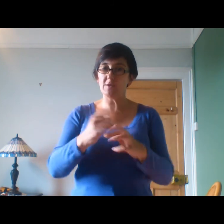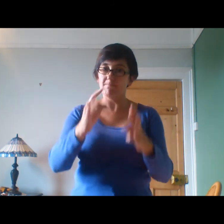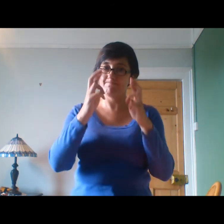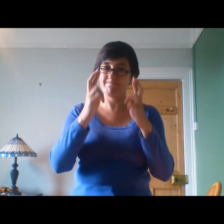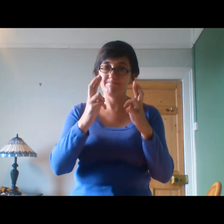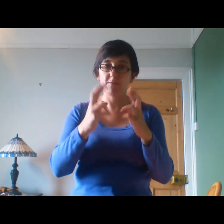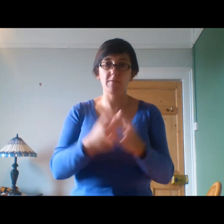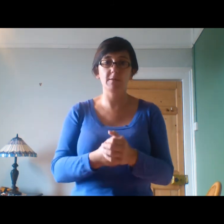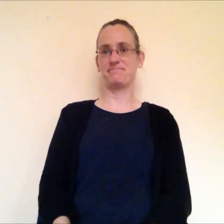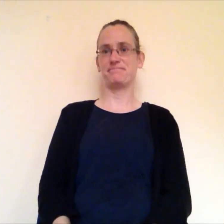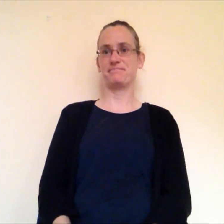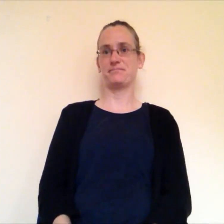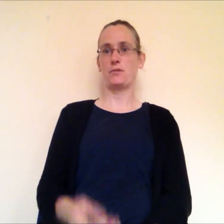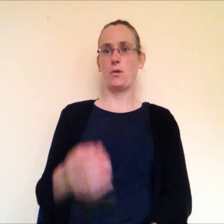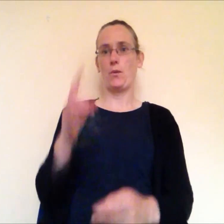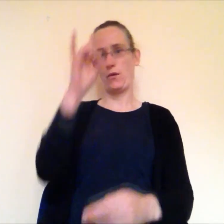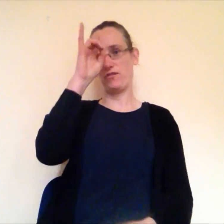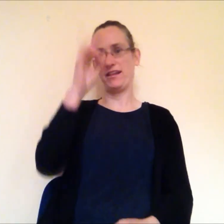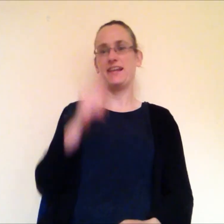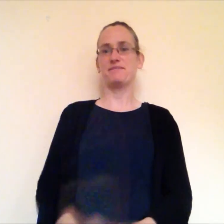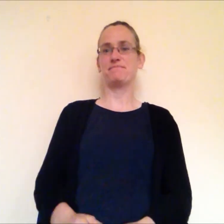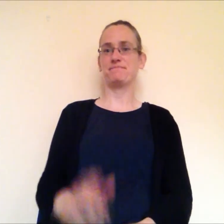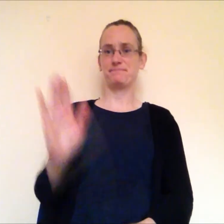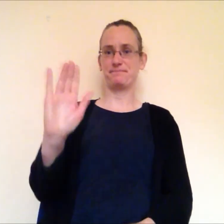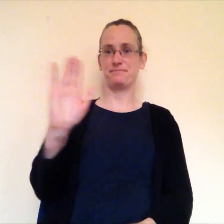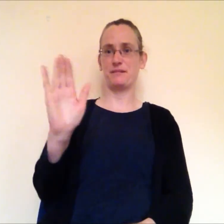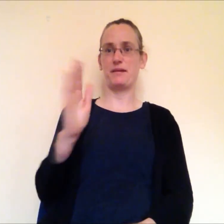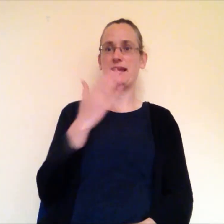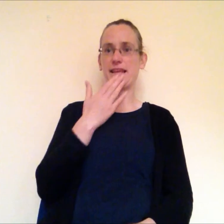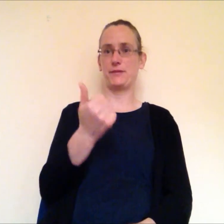is Gerrie O'Grady. In the meantime, thank you for joining us on the programme. Bye-bye. That is